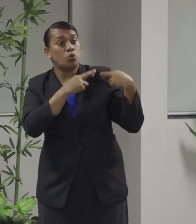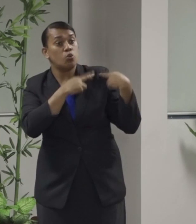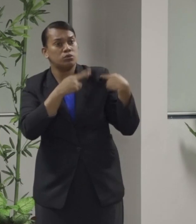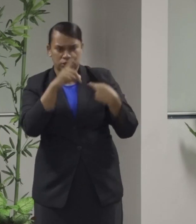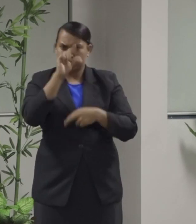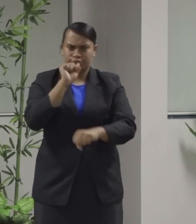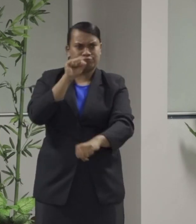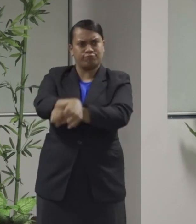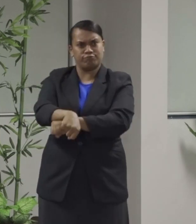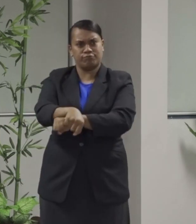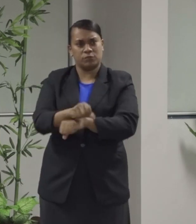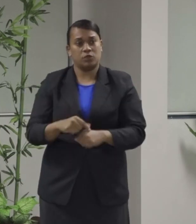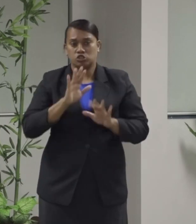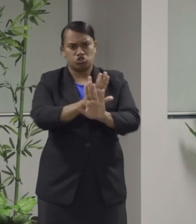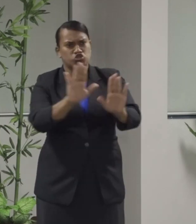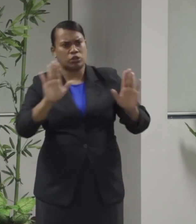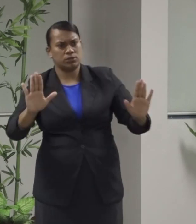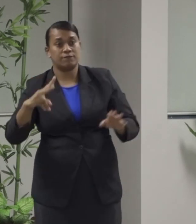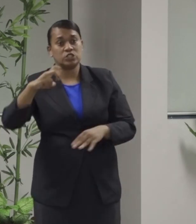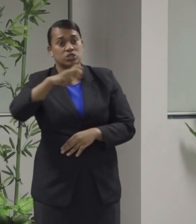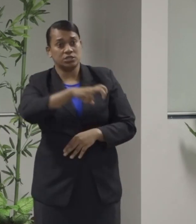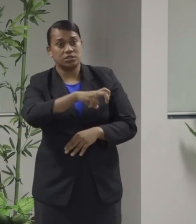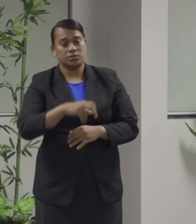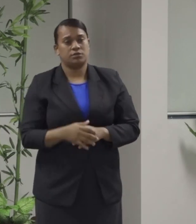of the virus, and also to